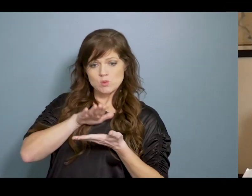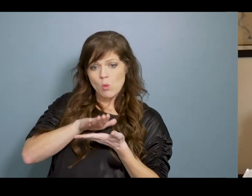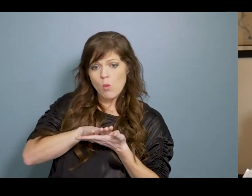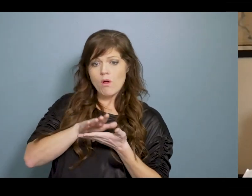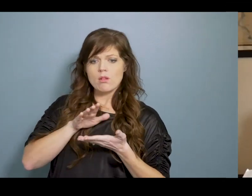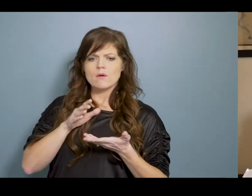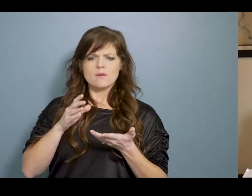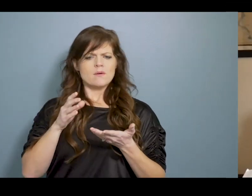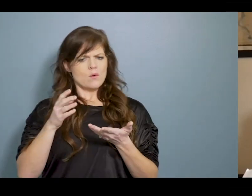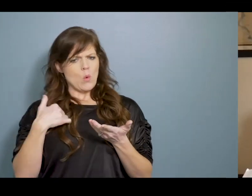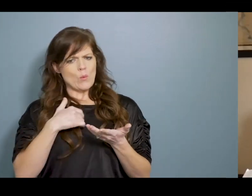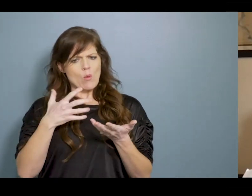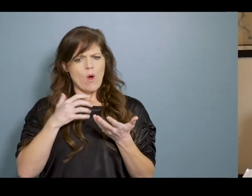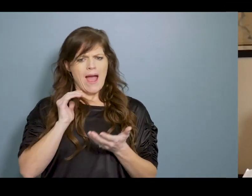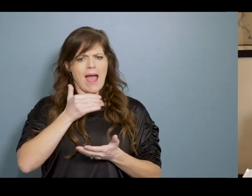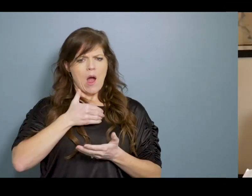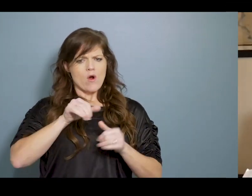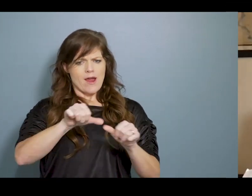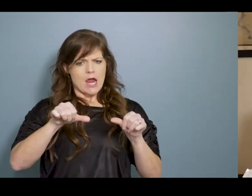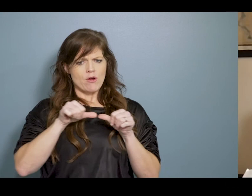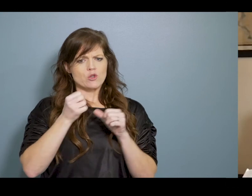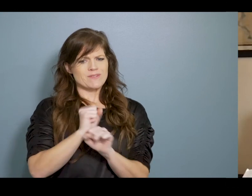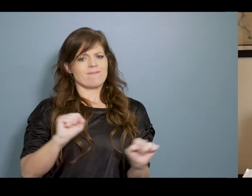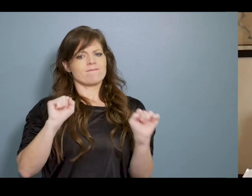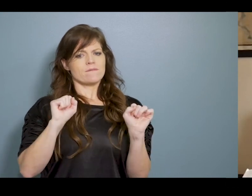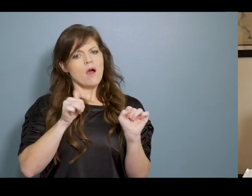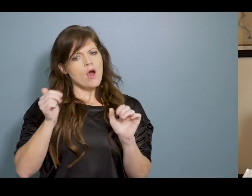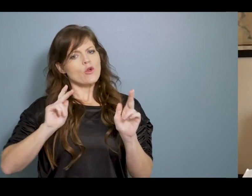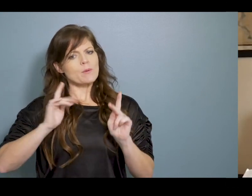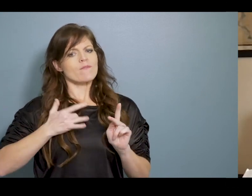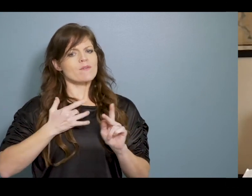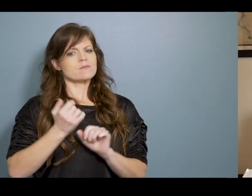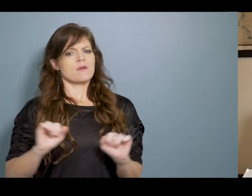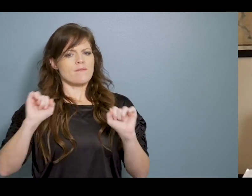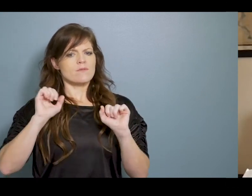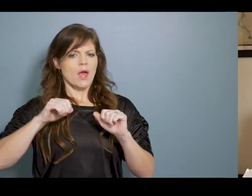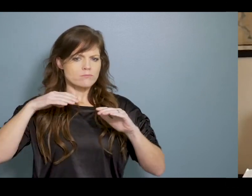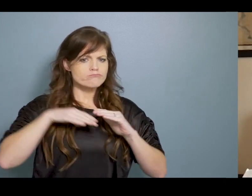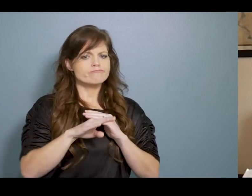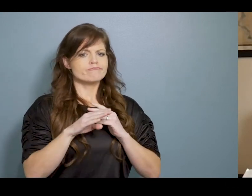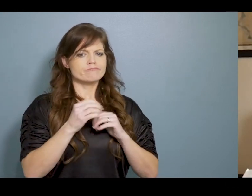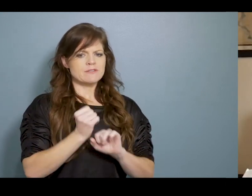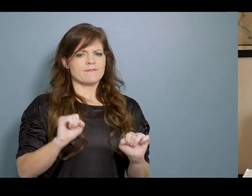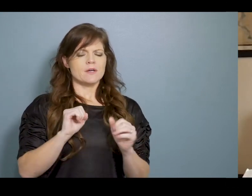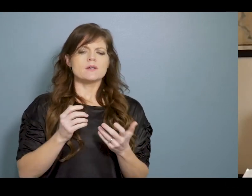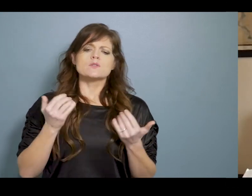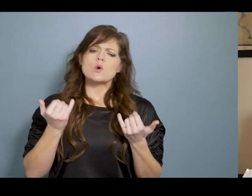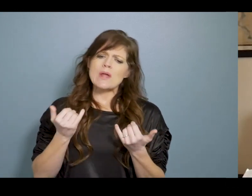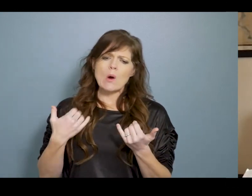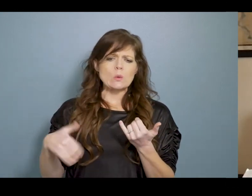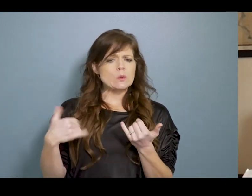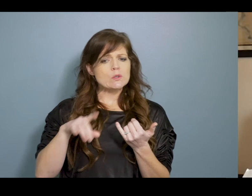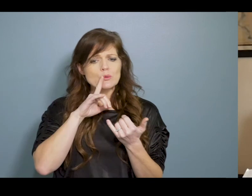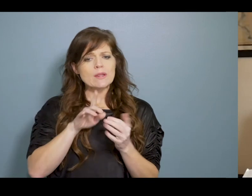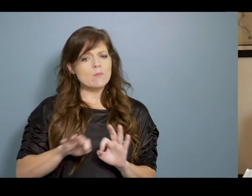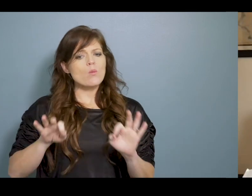for our faculty and our staff and anybody who happens to be on our campus. And let's talk about one of the